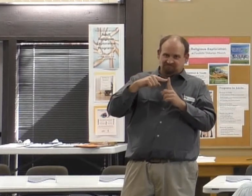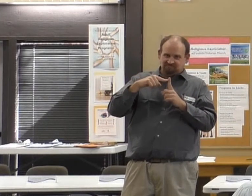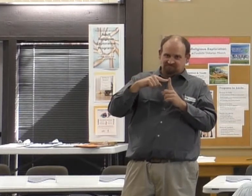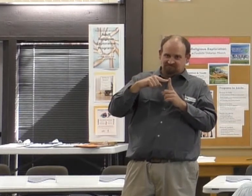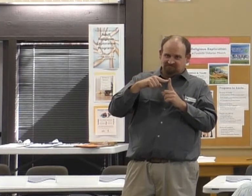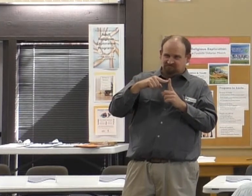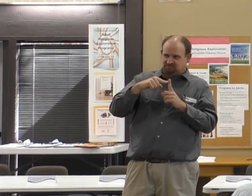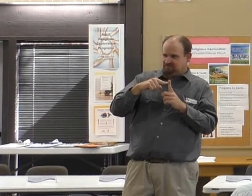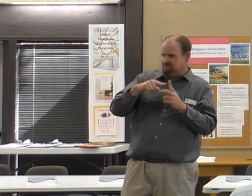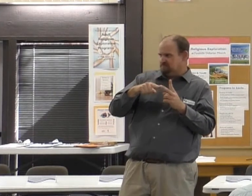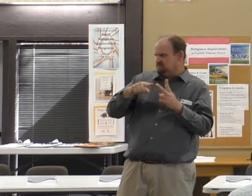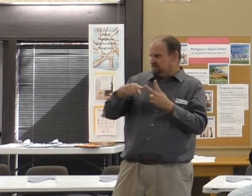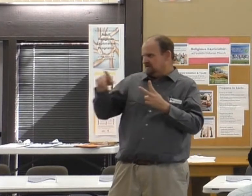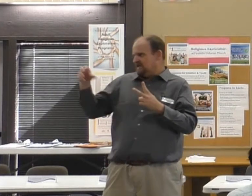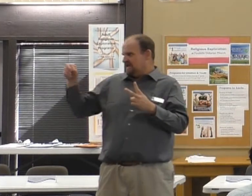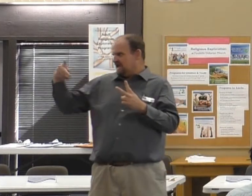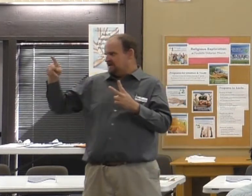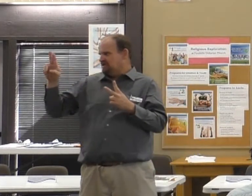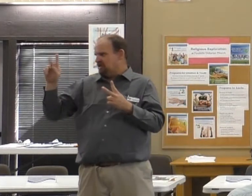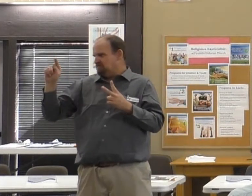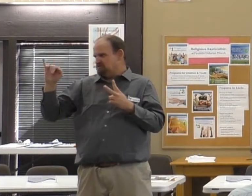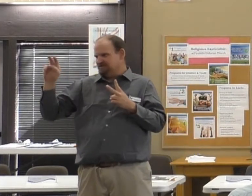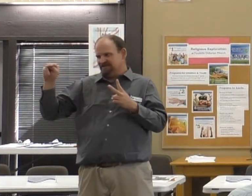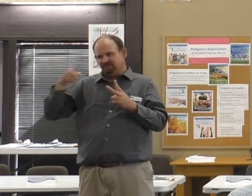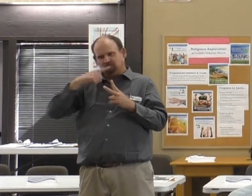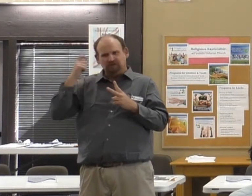So let's take President Obama, for example,